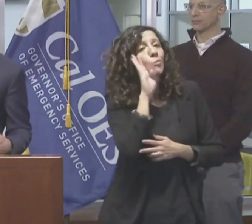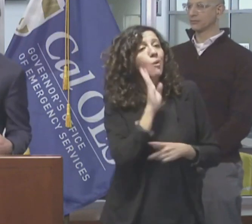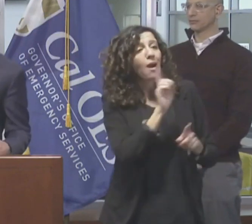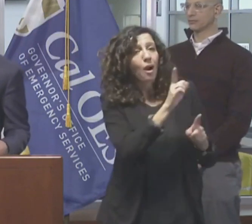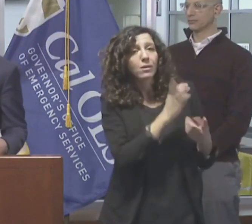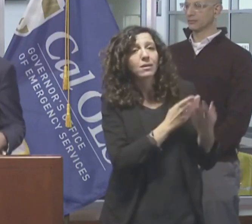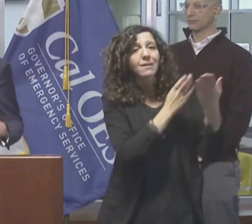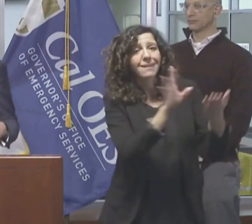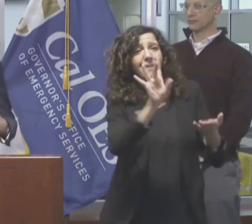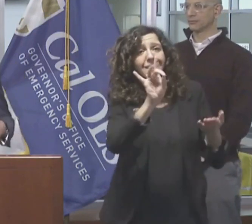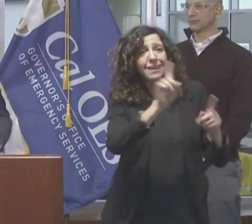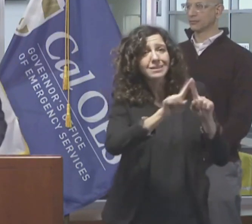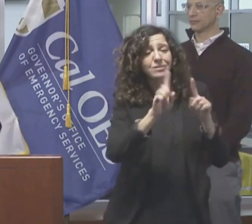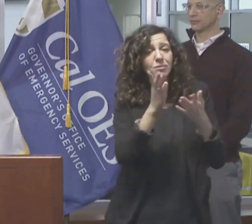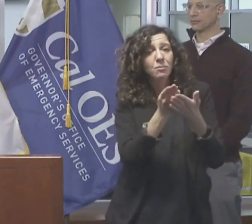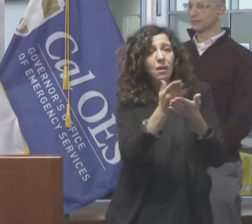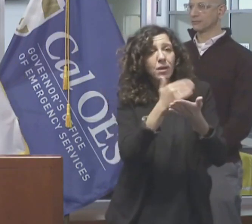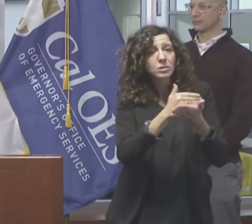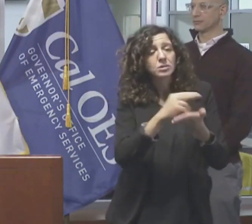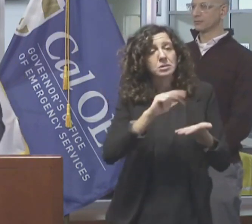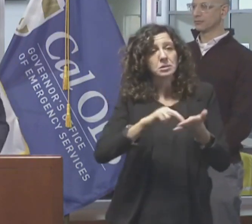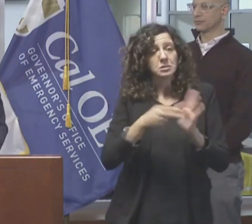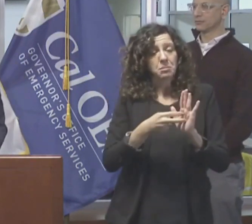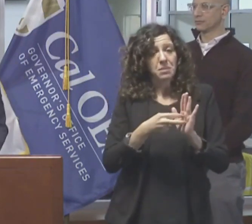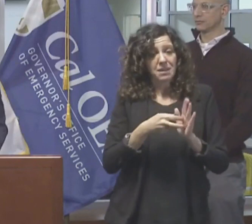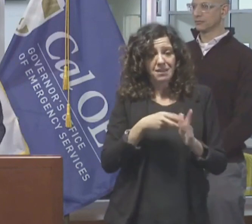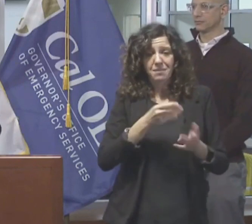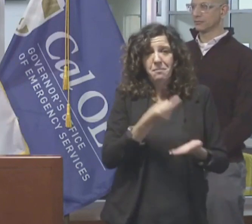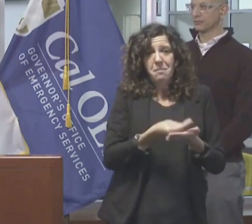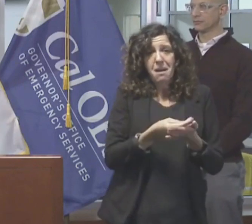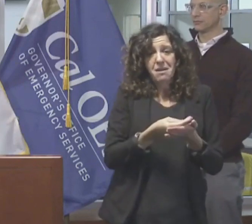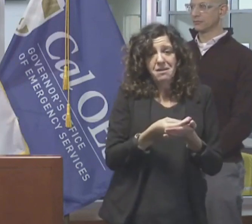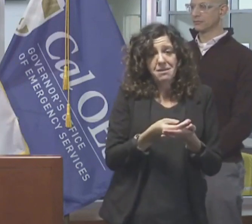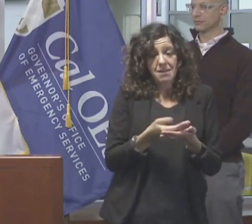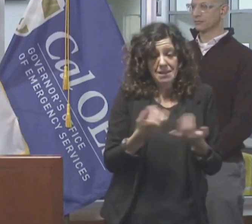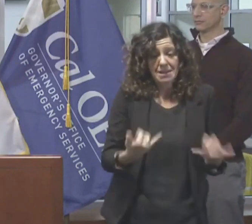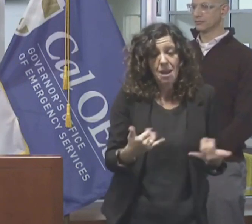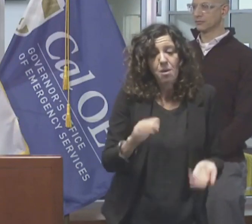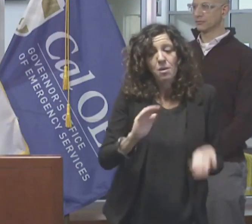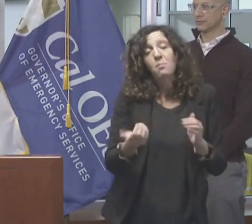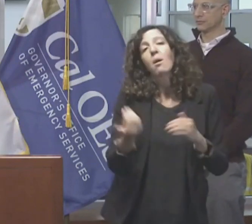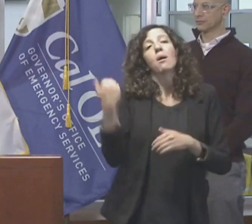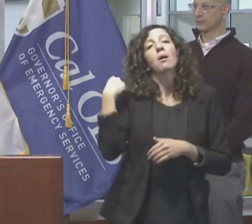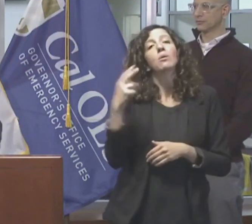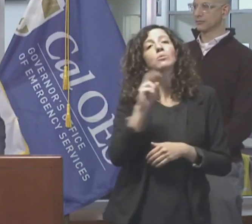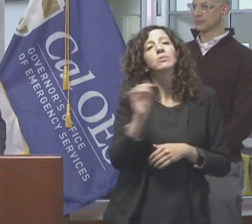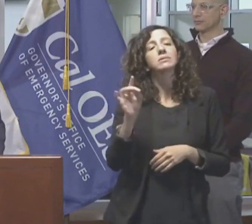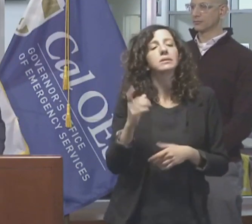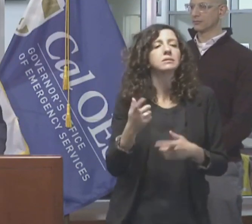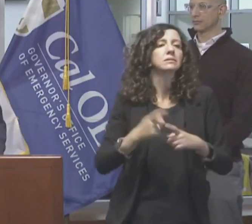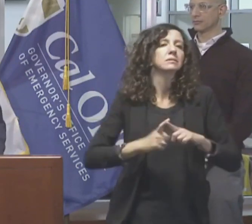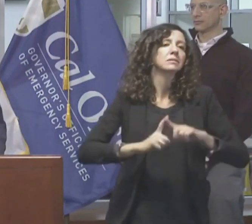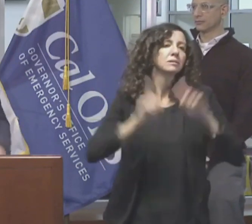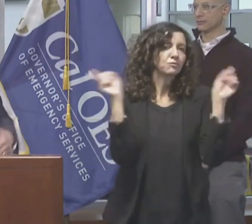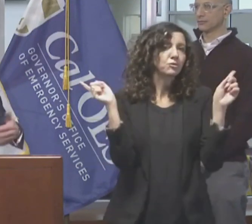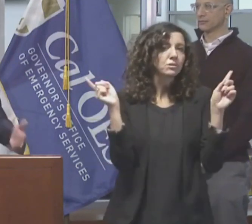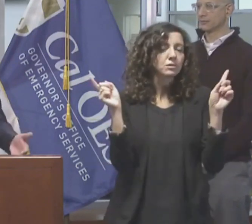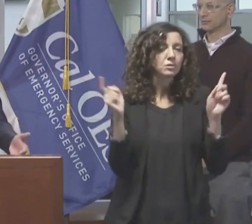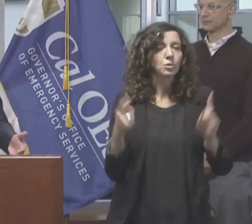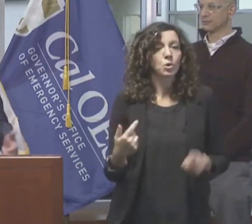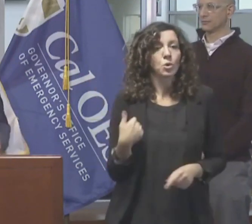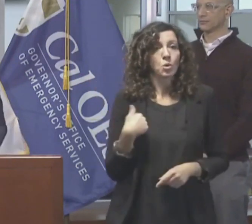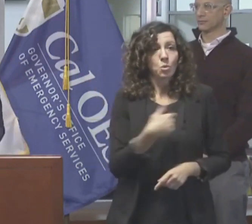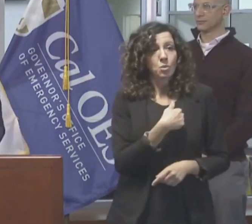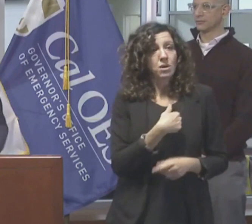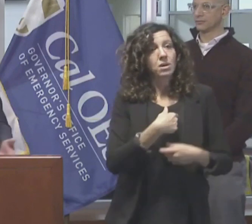The redundancy of our call of concern extended into my 2 budgets, and that is we